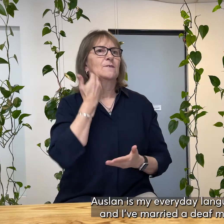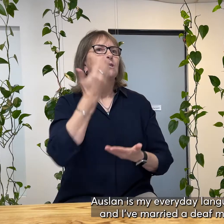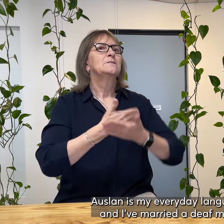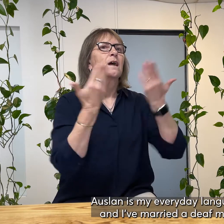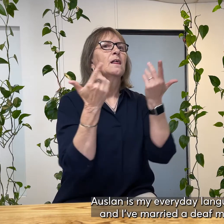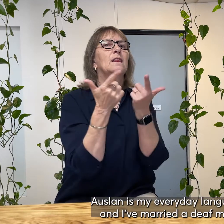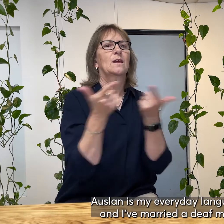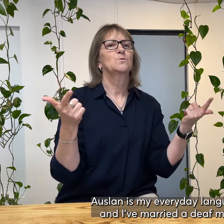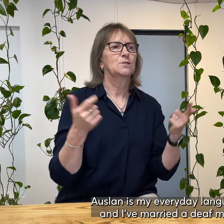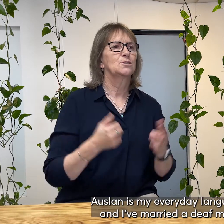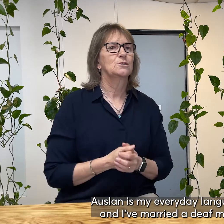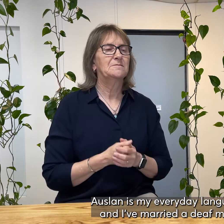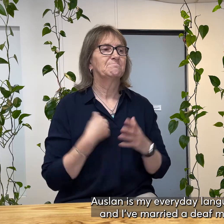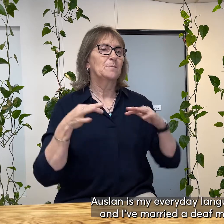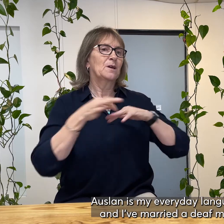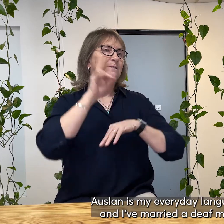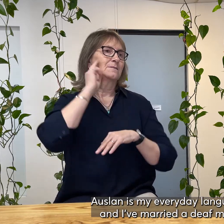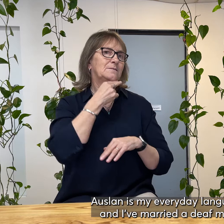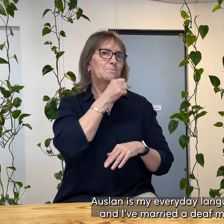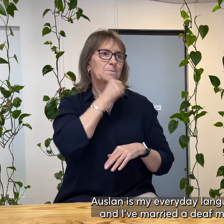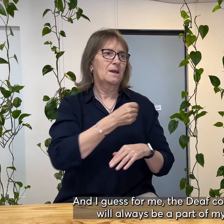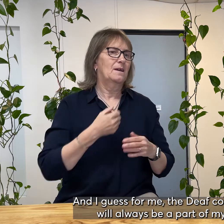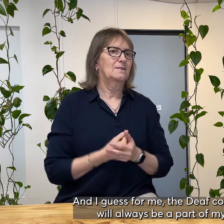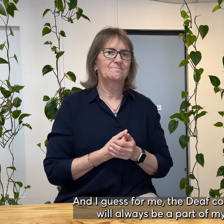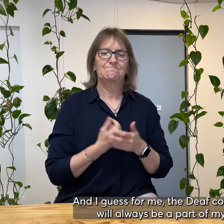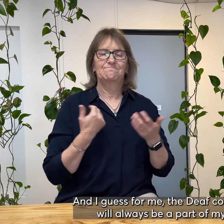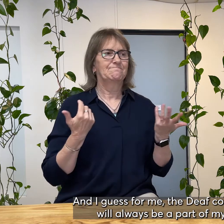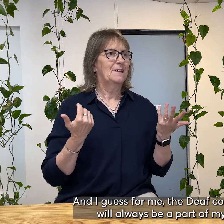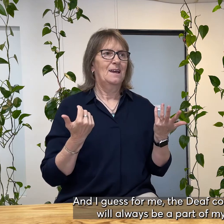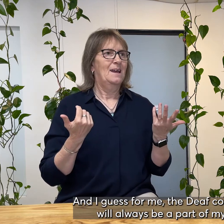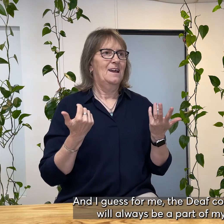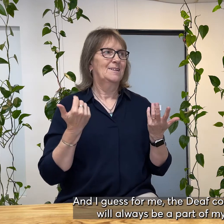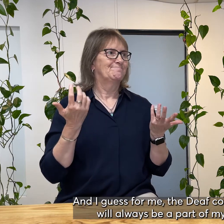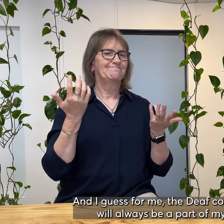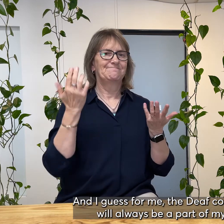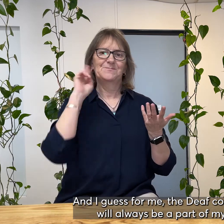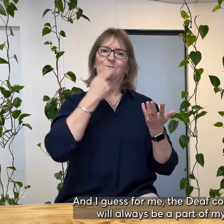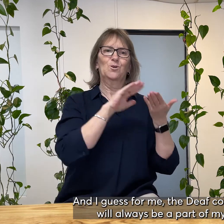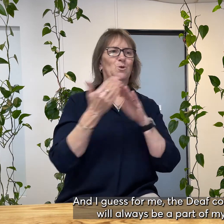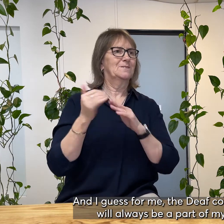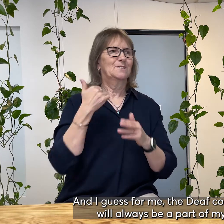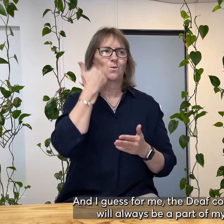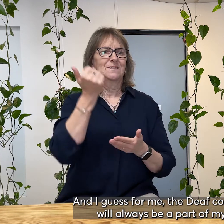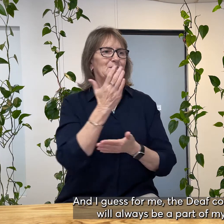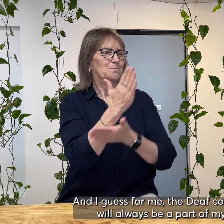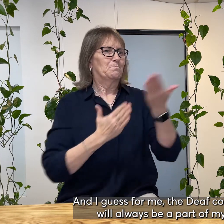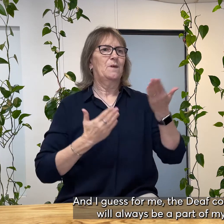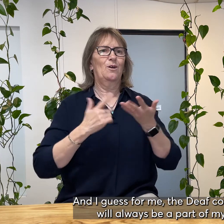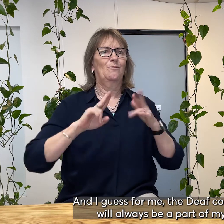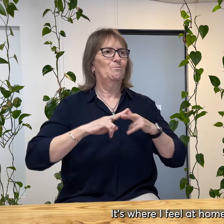Auslan's my everyday language, and I've married a deaf man too. And I guess for me, the deaf community will always be a part of my